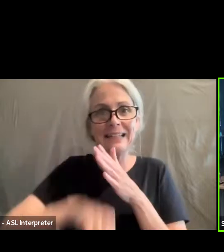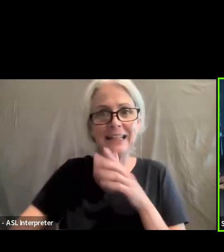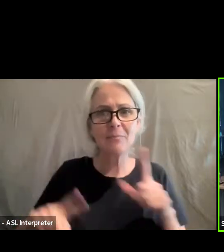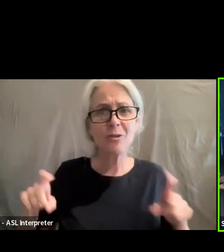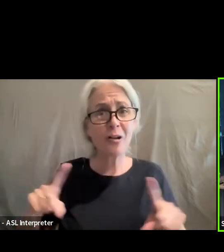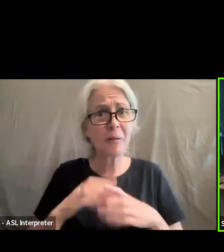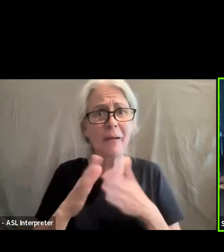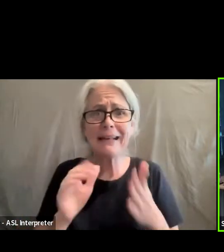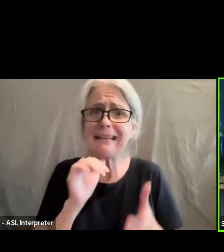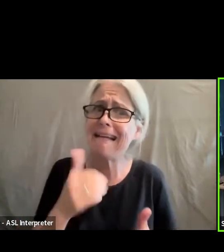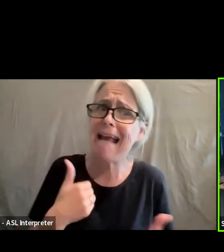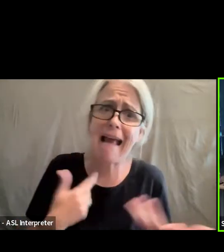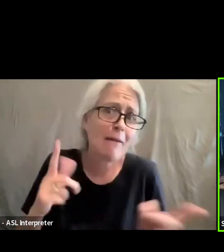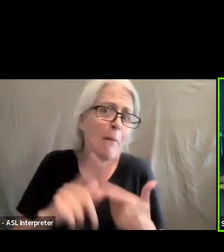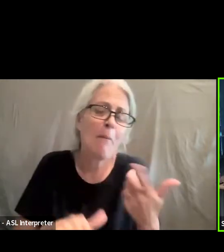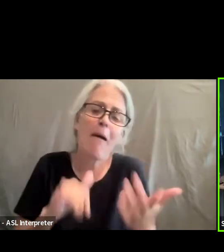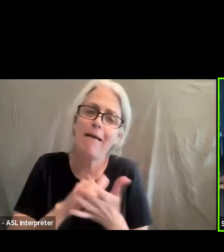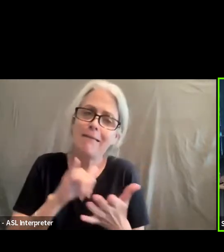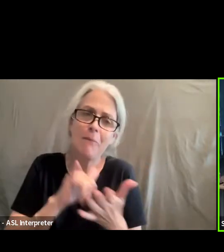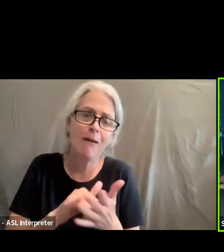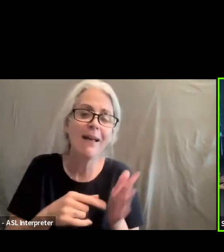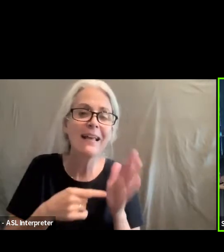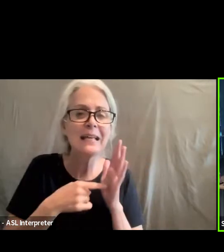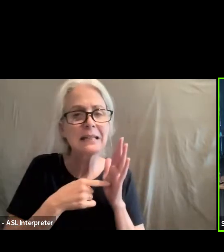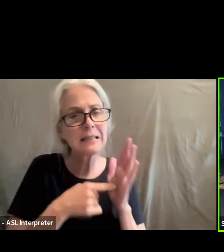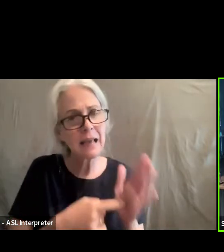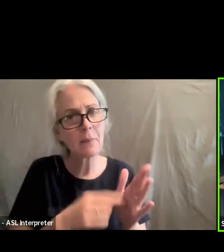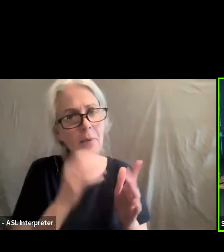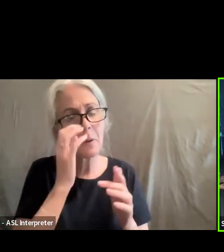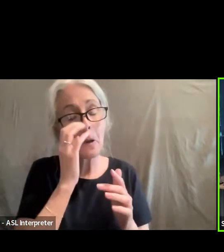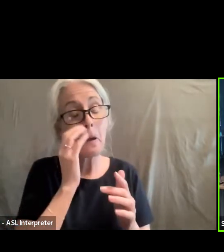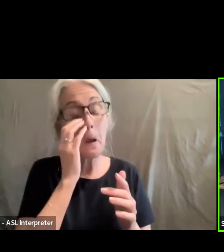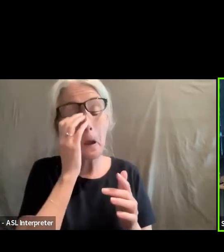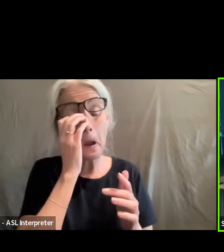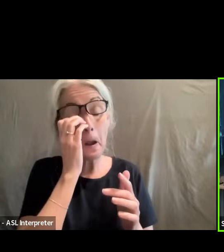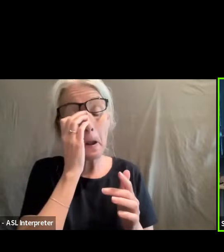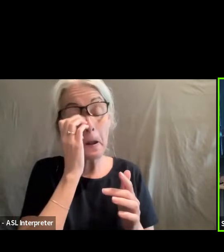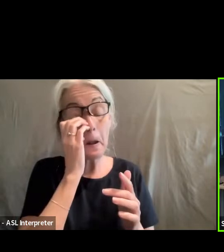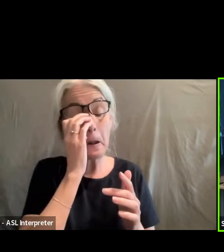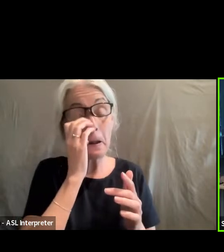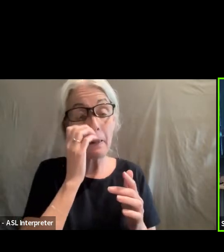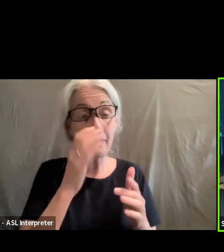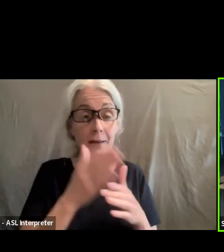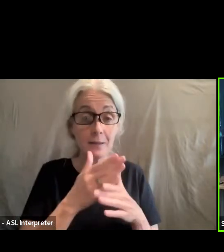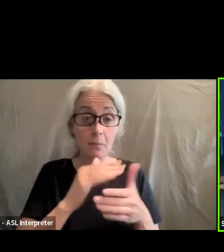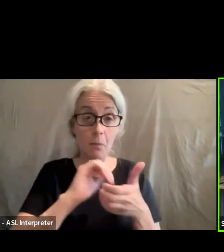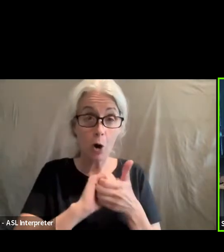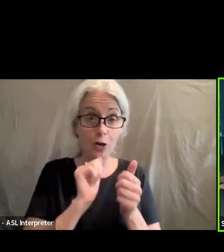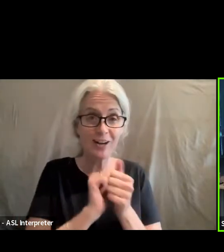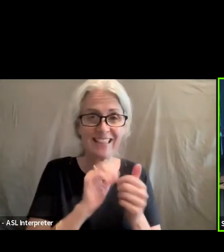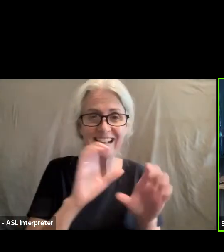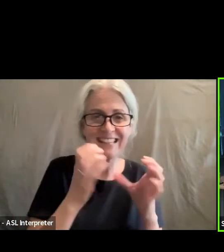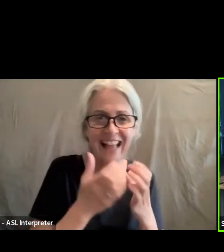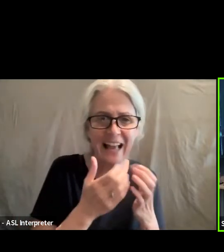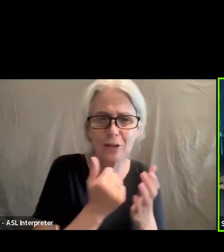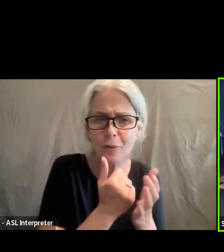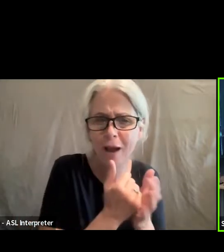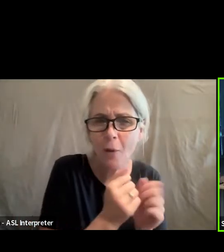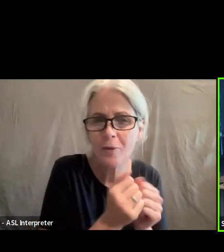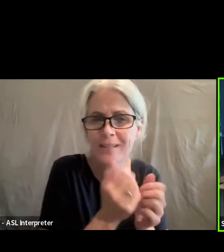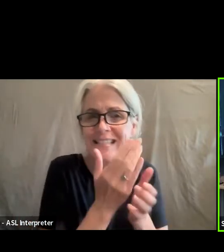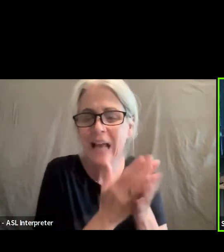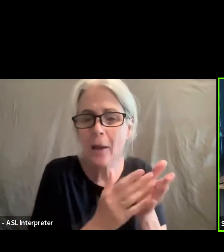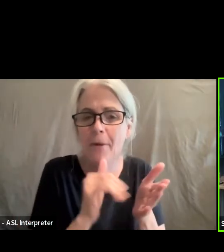have the capacity to do that. I think the example that Dom gave of this partner in the class to sort of help with some of